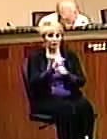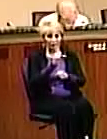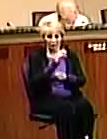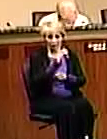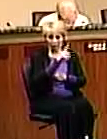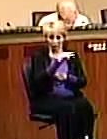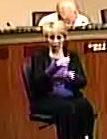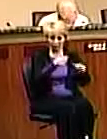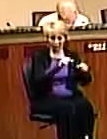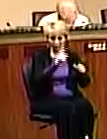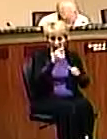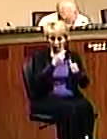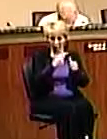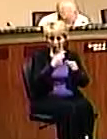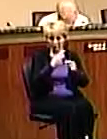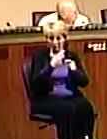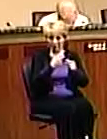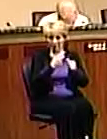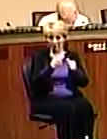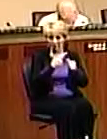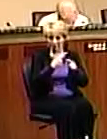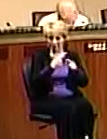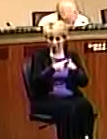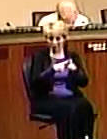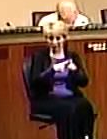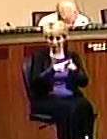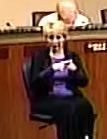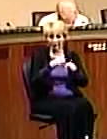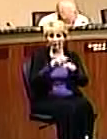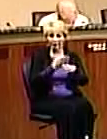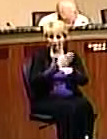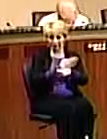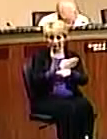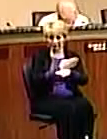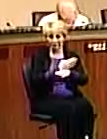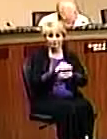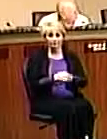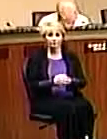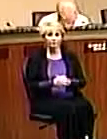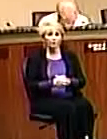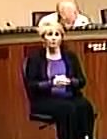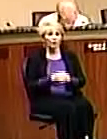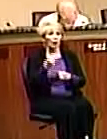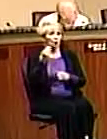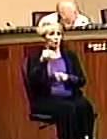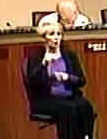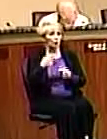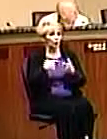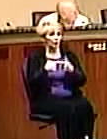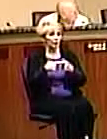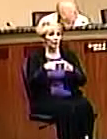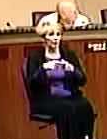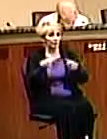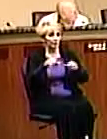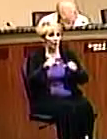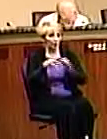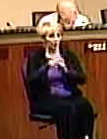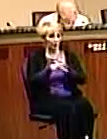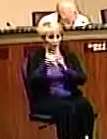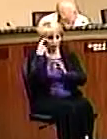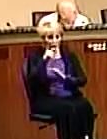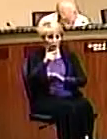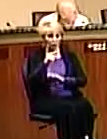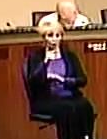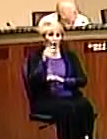deposit in the first month's rent. You do it in advance. Morganton utility deposit policy for